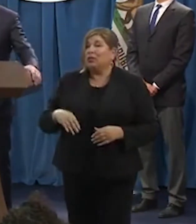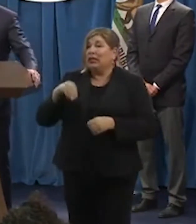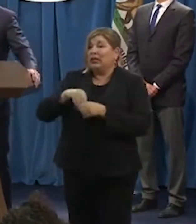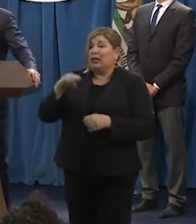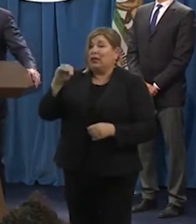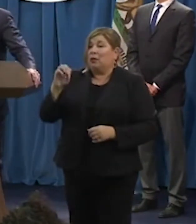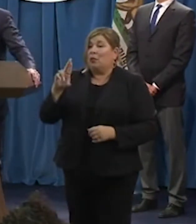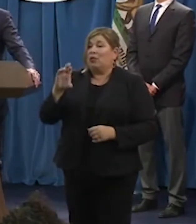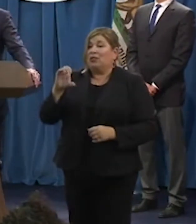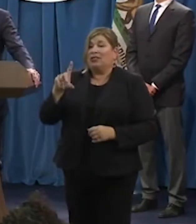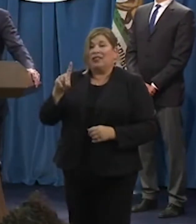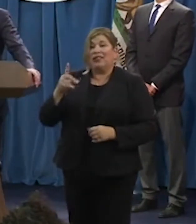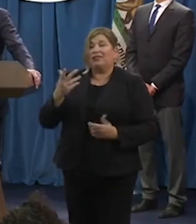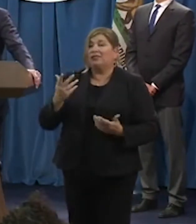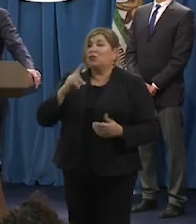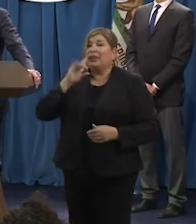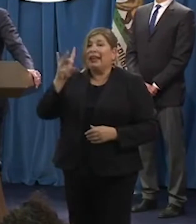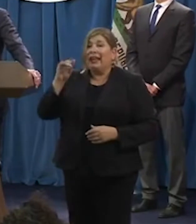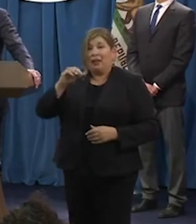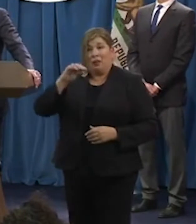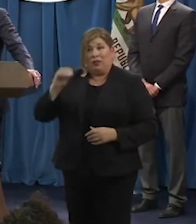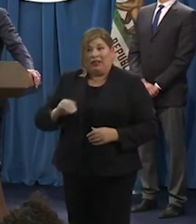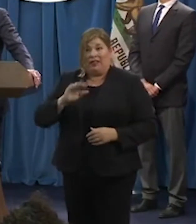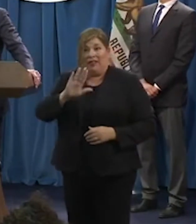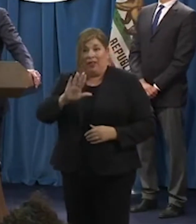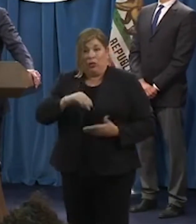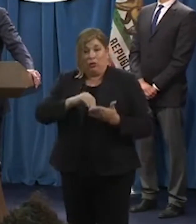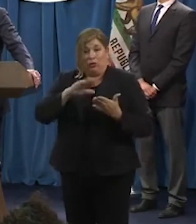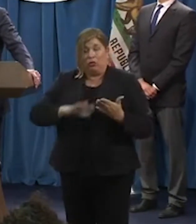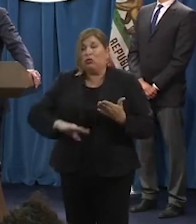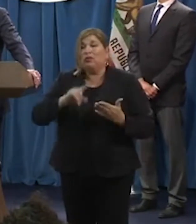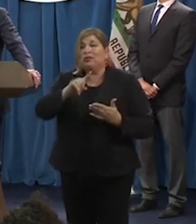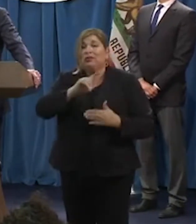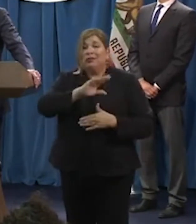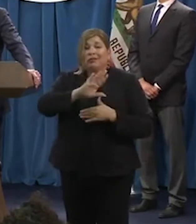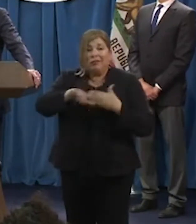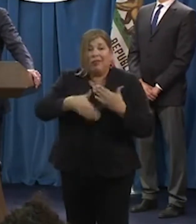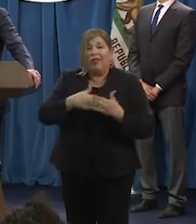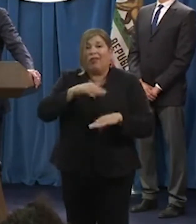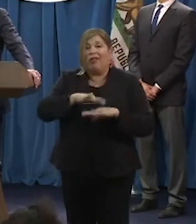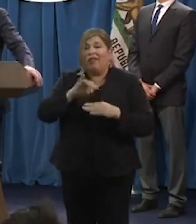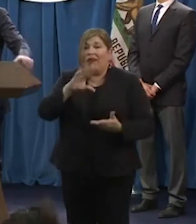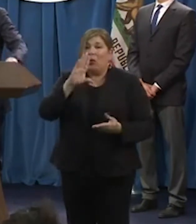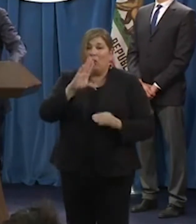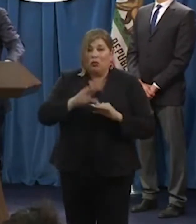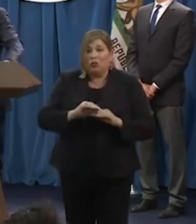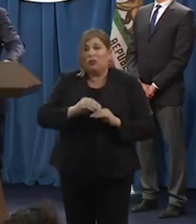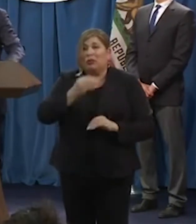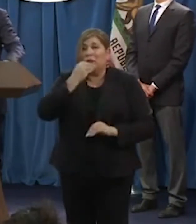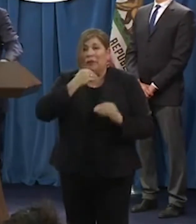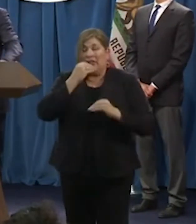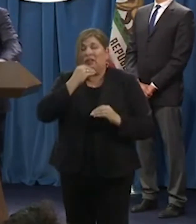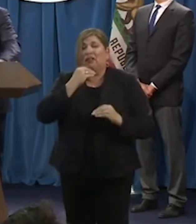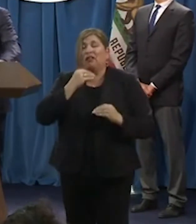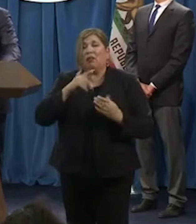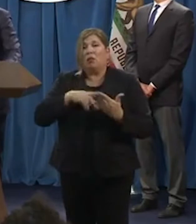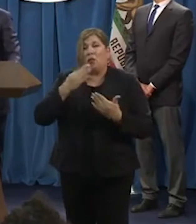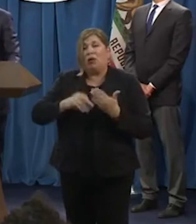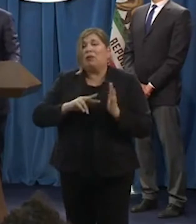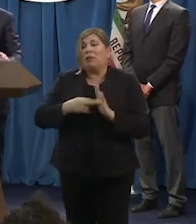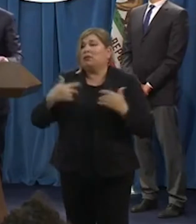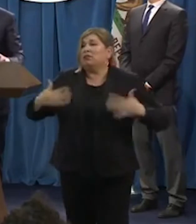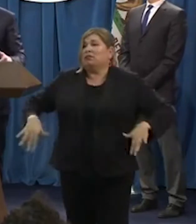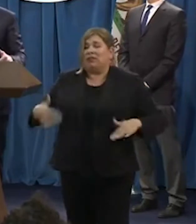80% of that student body is in reduced meal programs. So there is a deep socioeconomic